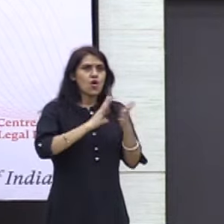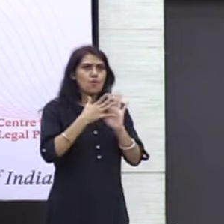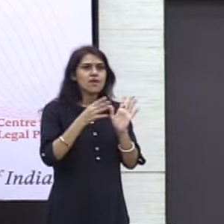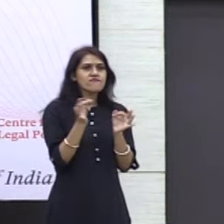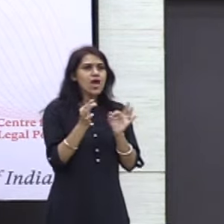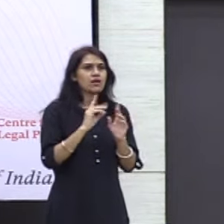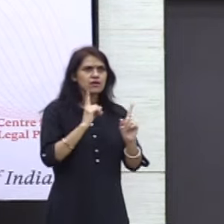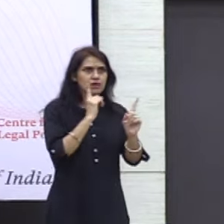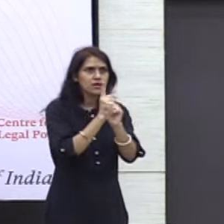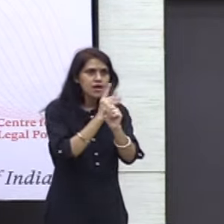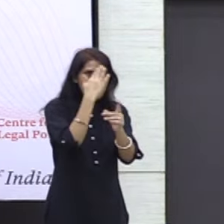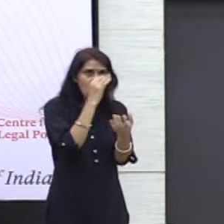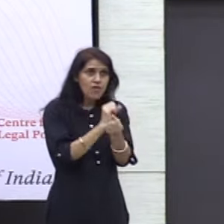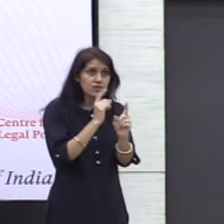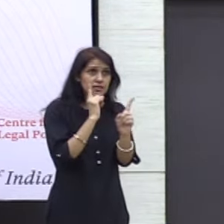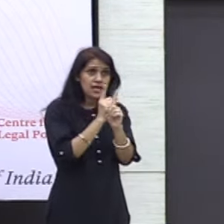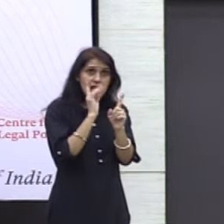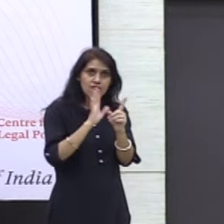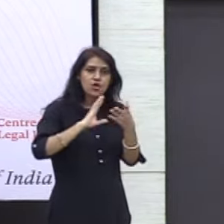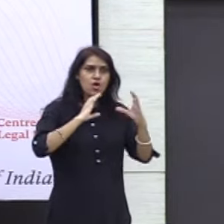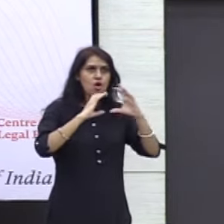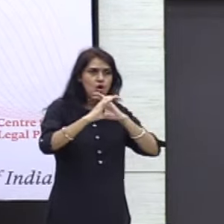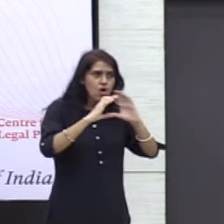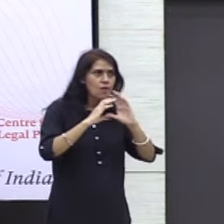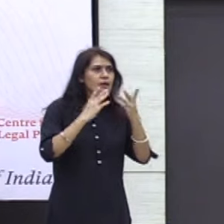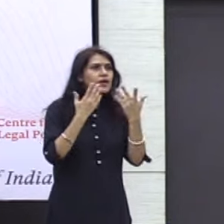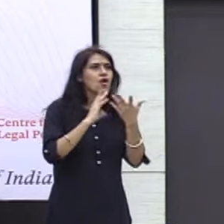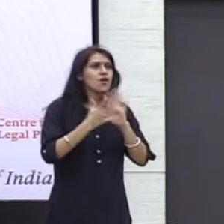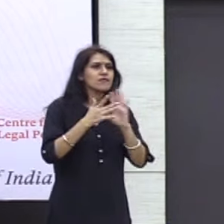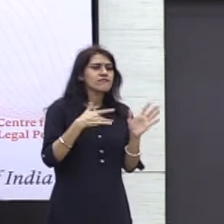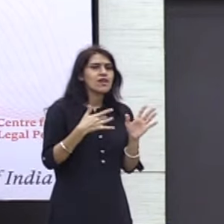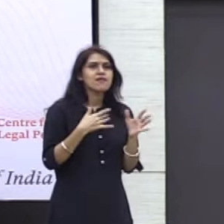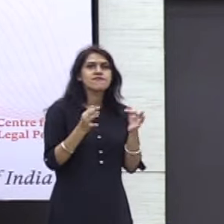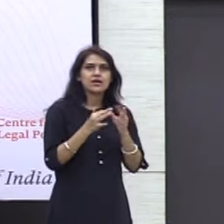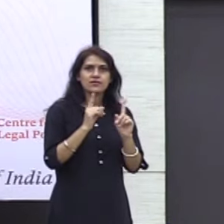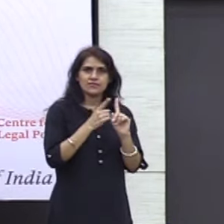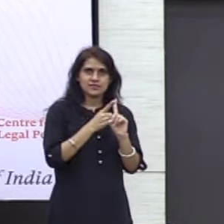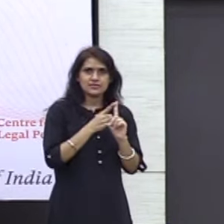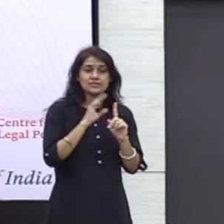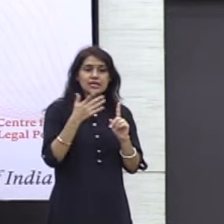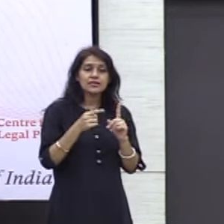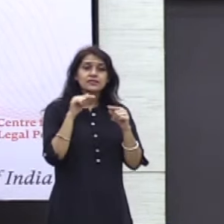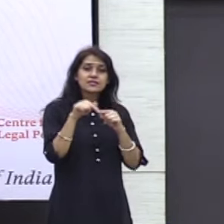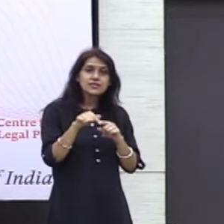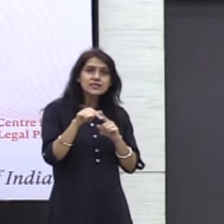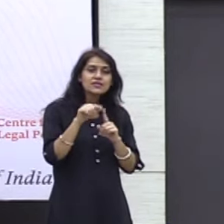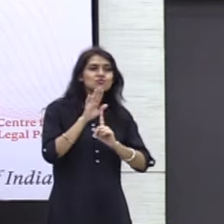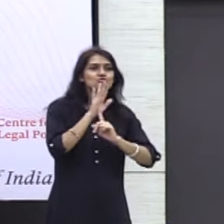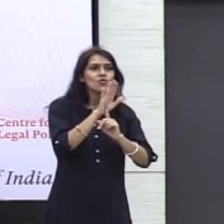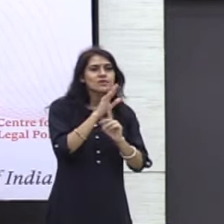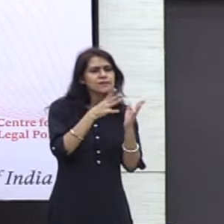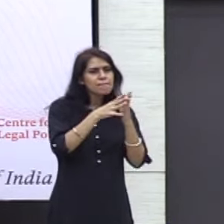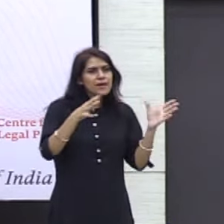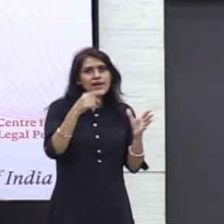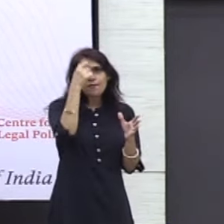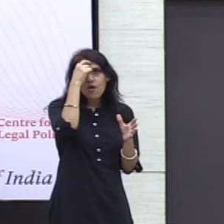of fear before we have a conversation with the person. And I think this is a symptom of a larger issue of